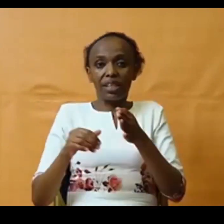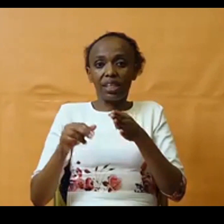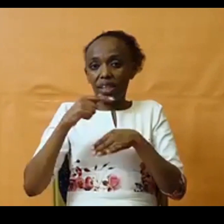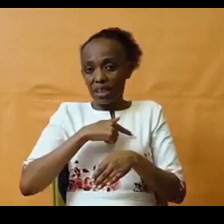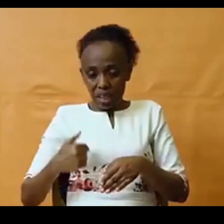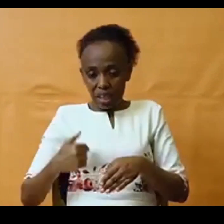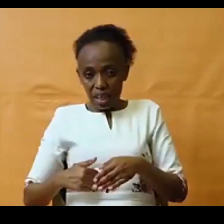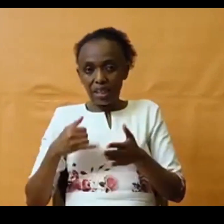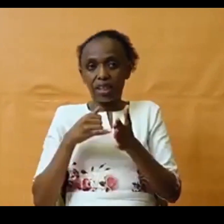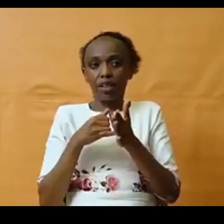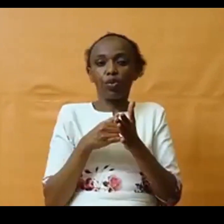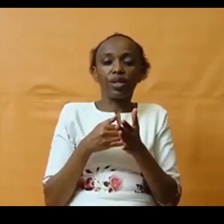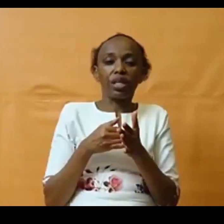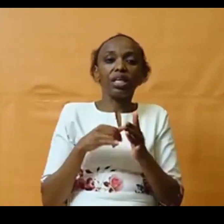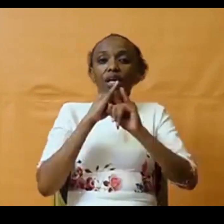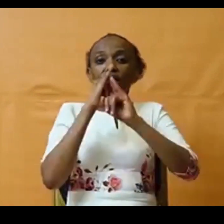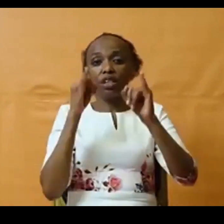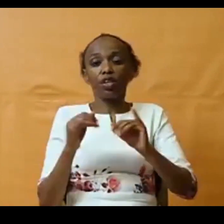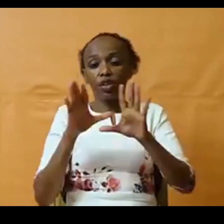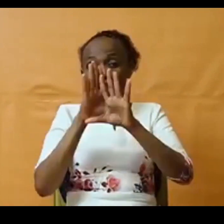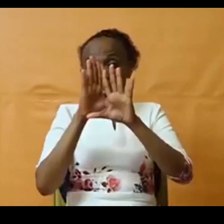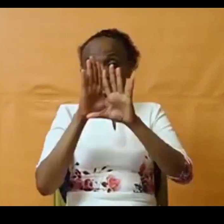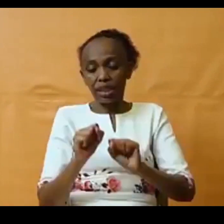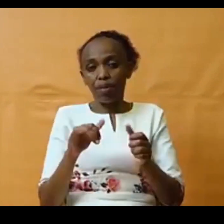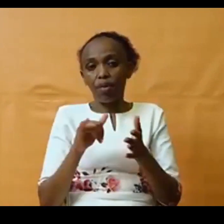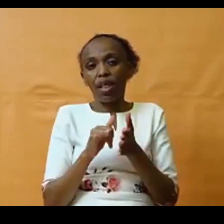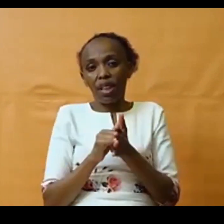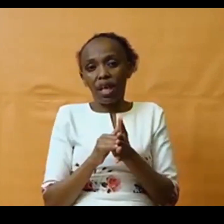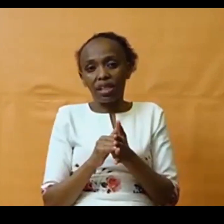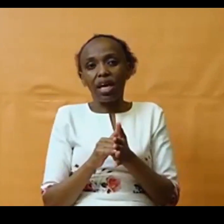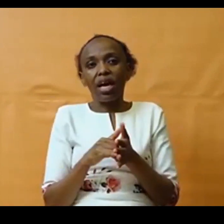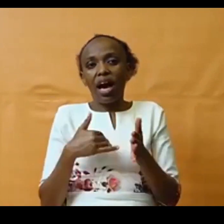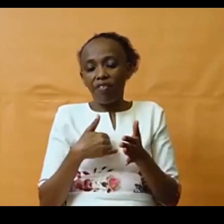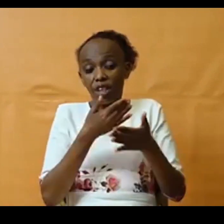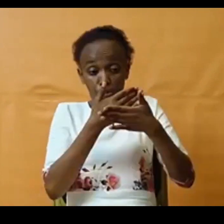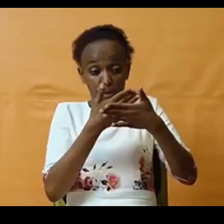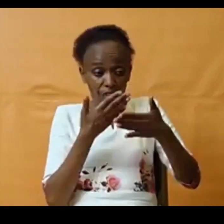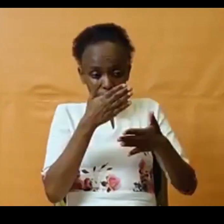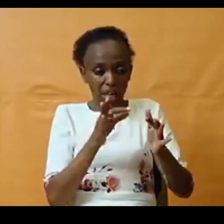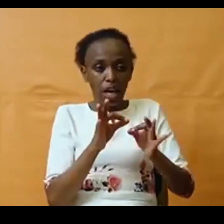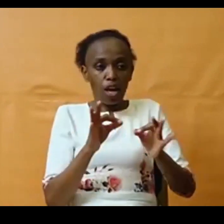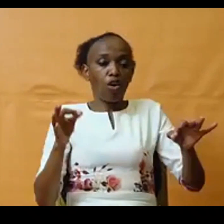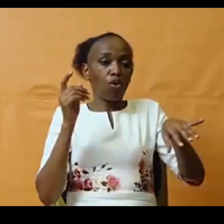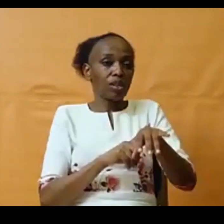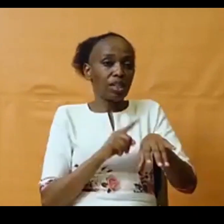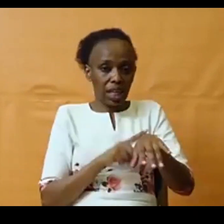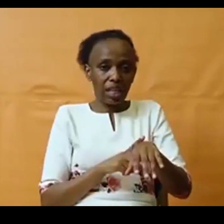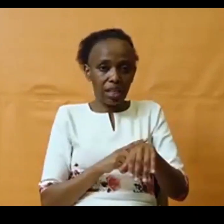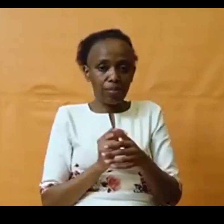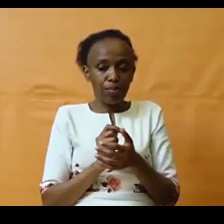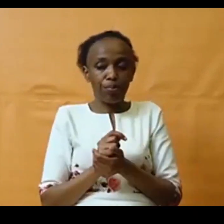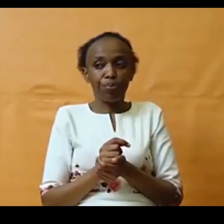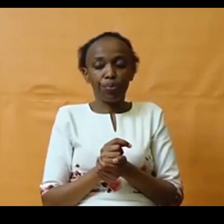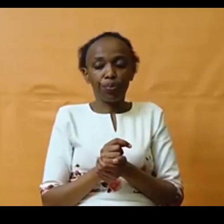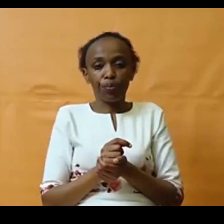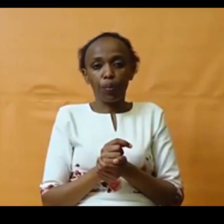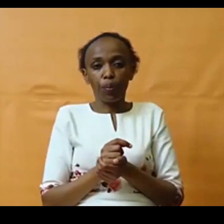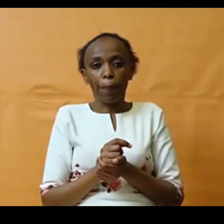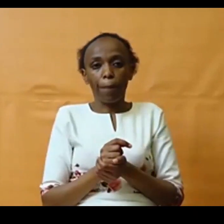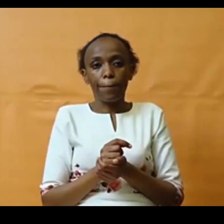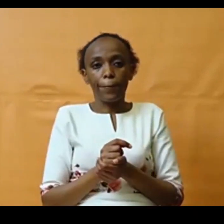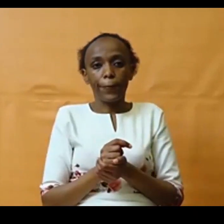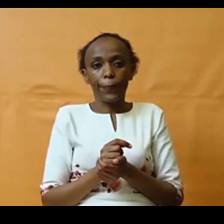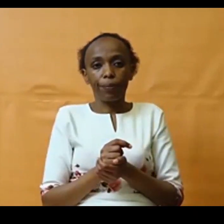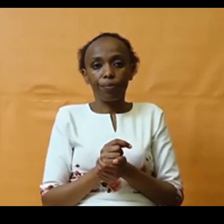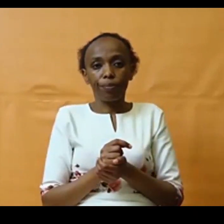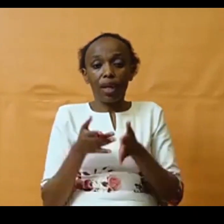system, which has not been meeting our needs for a very long time and of no reason in terms of our creation.